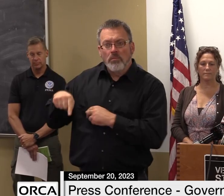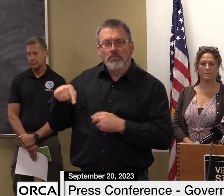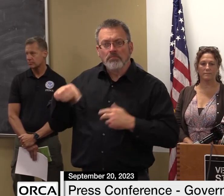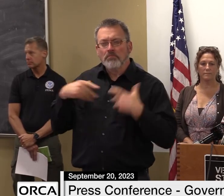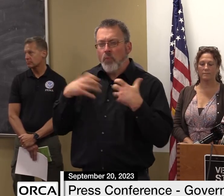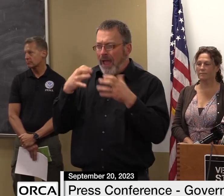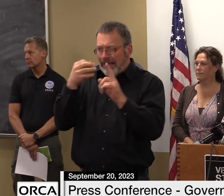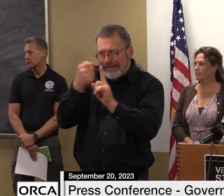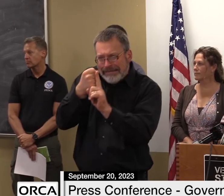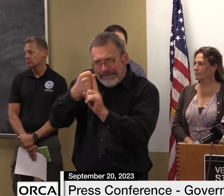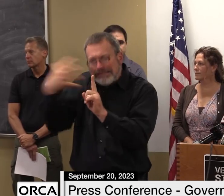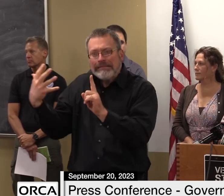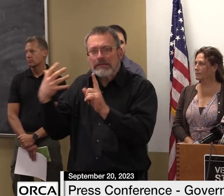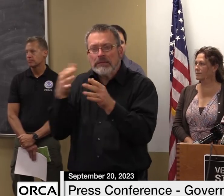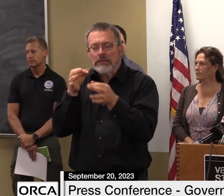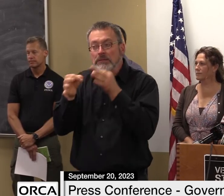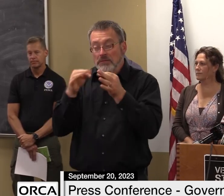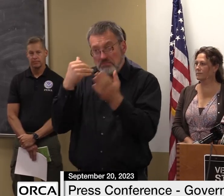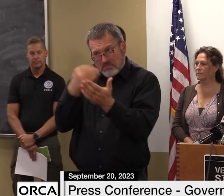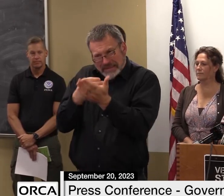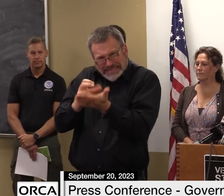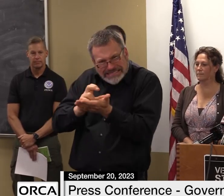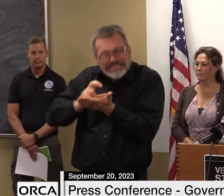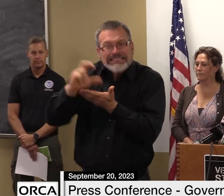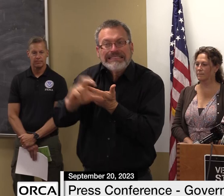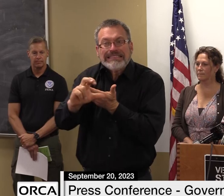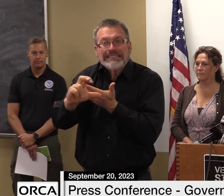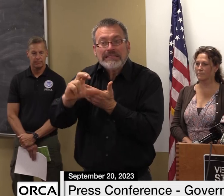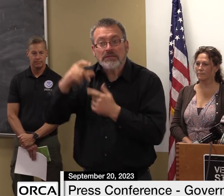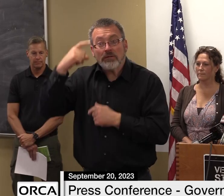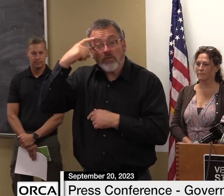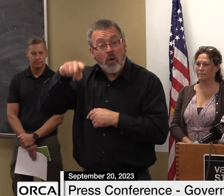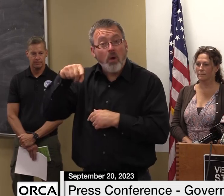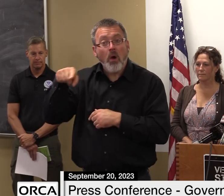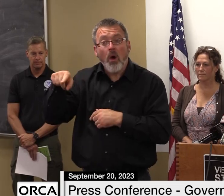to impacted businesses, nonprofits, and landlords as